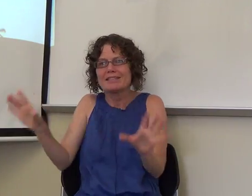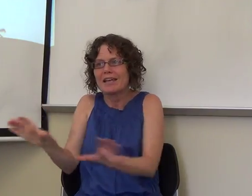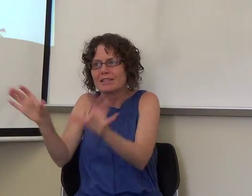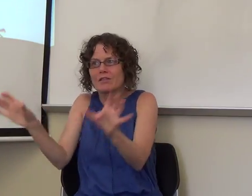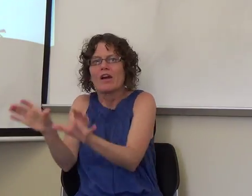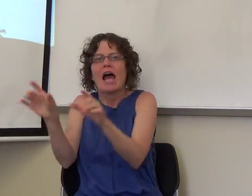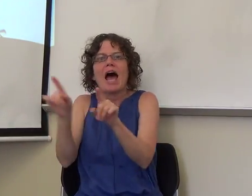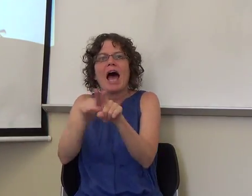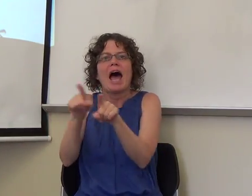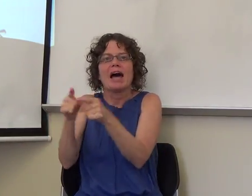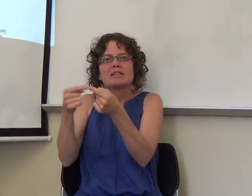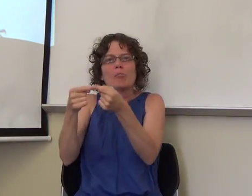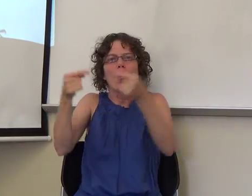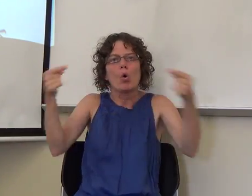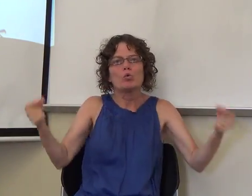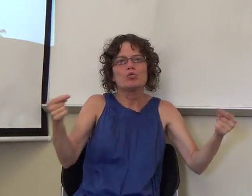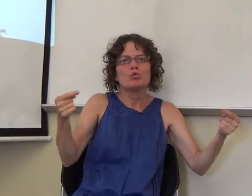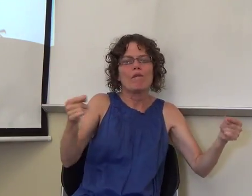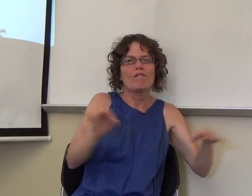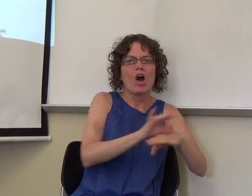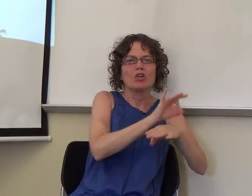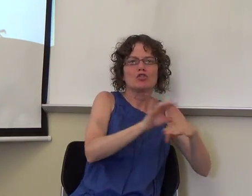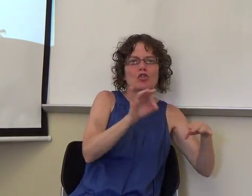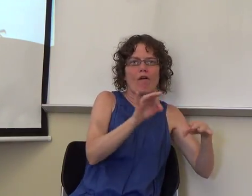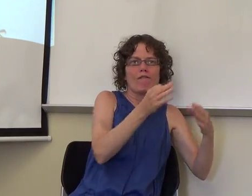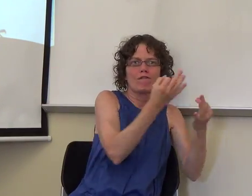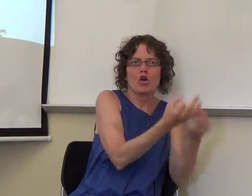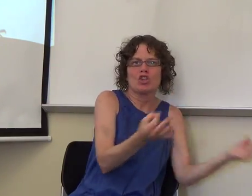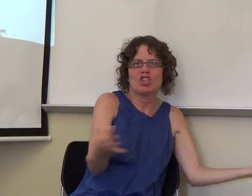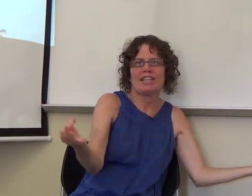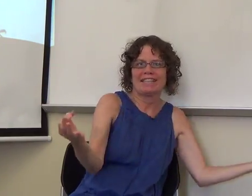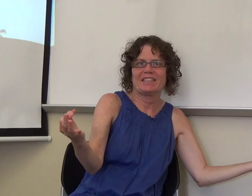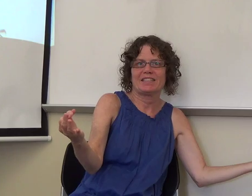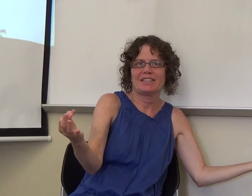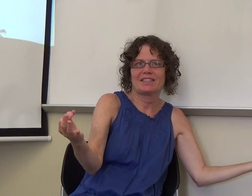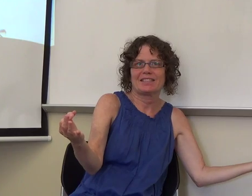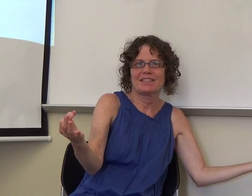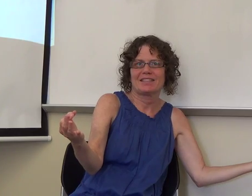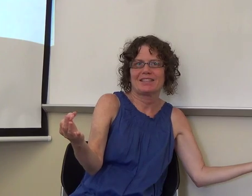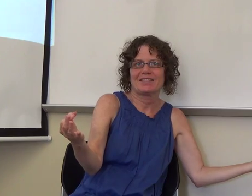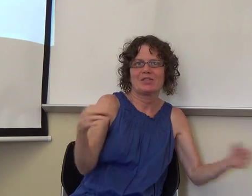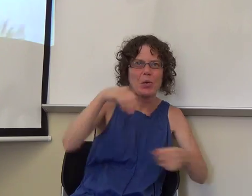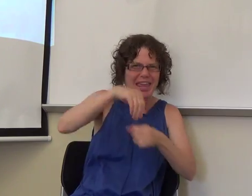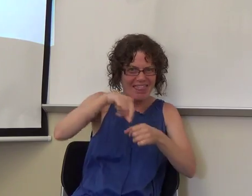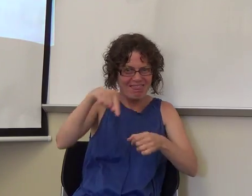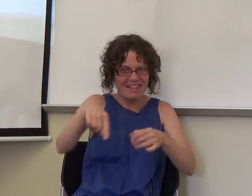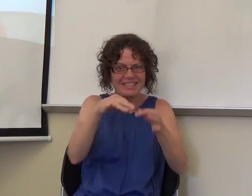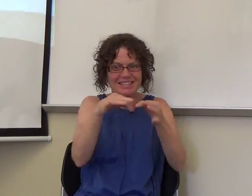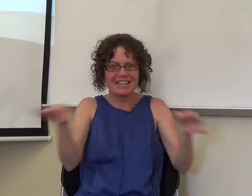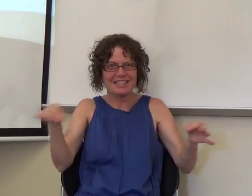functional furnishings. So in this sentence, this word